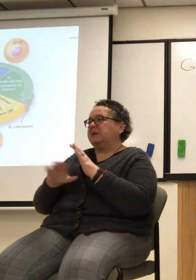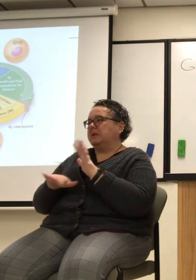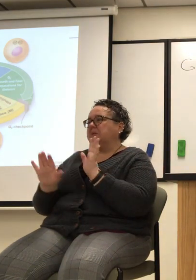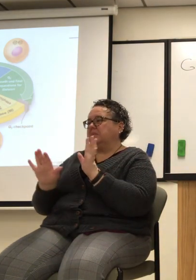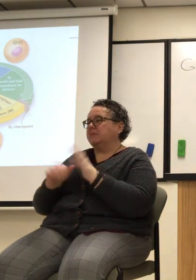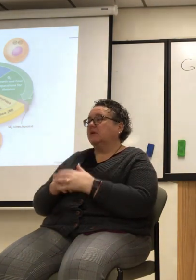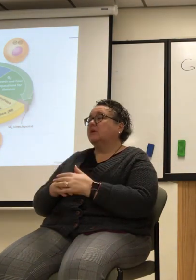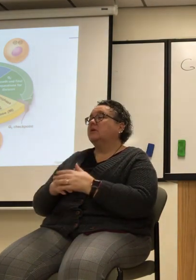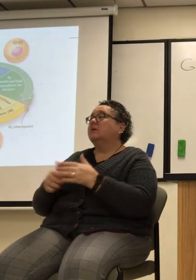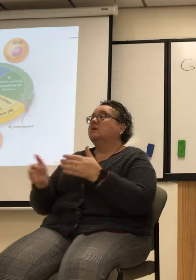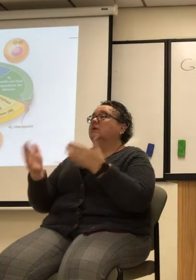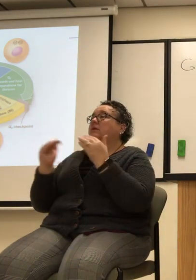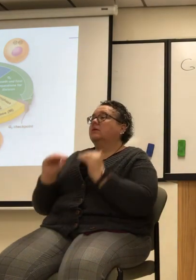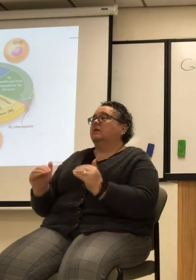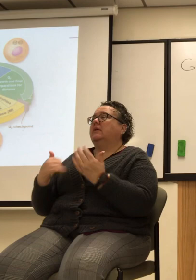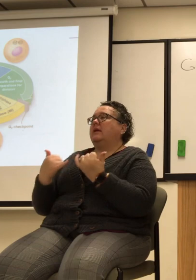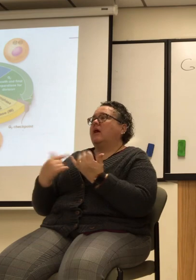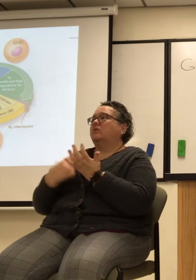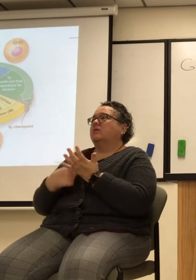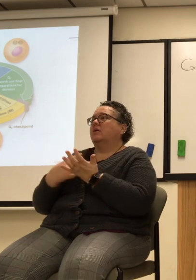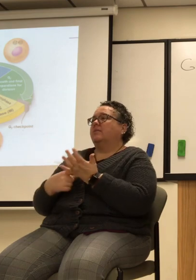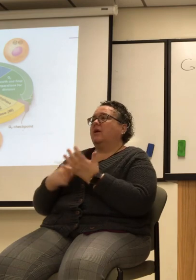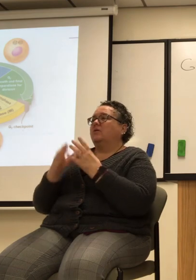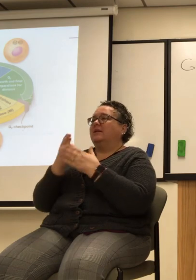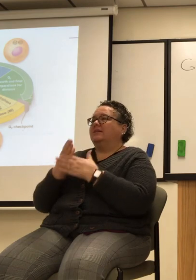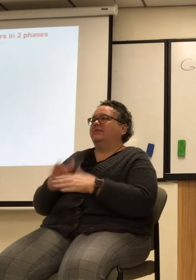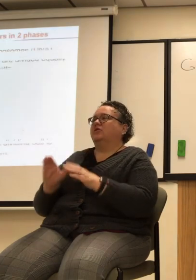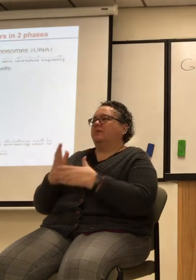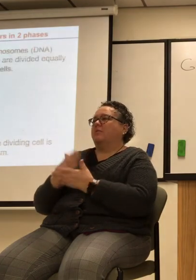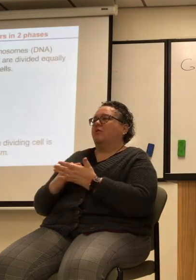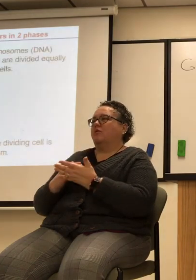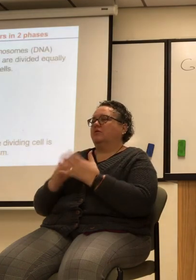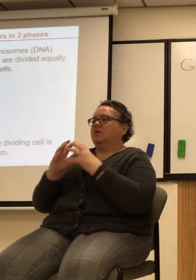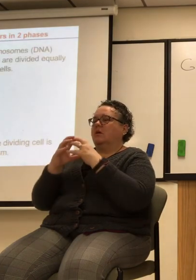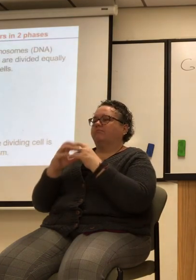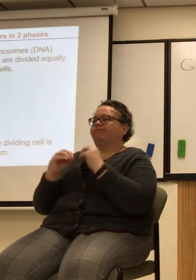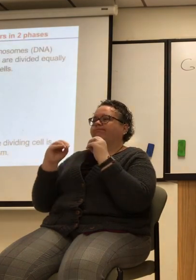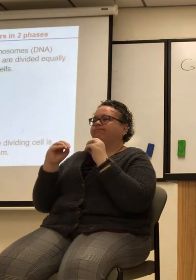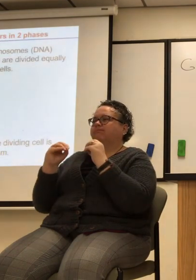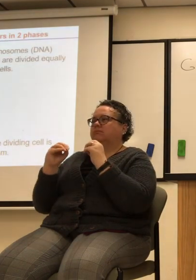Now let's talk about the division part. And